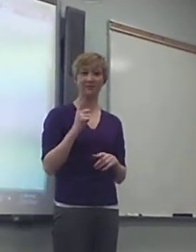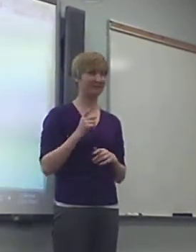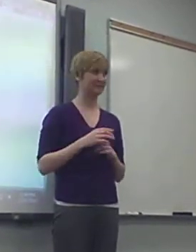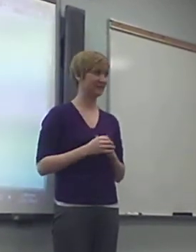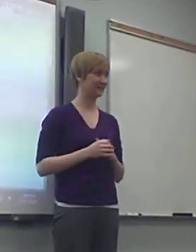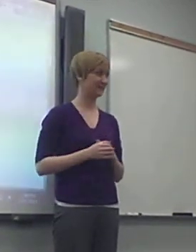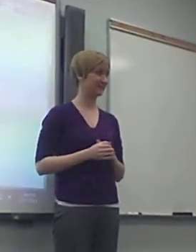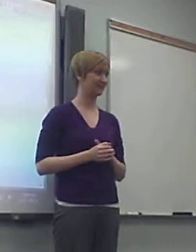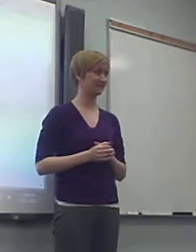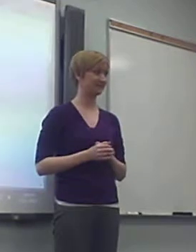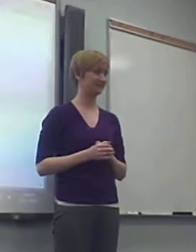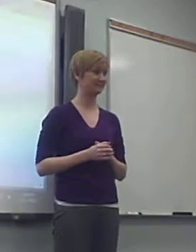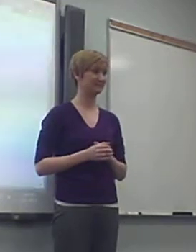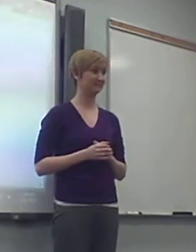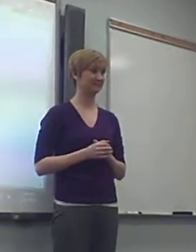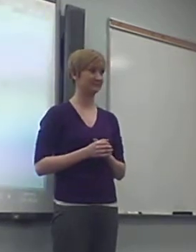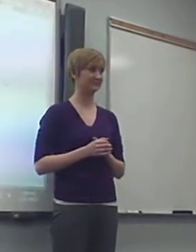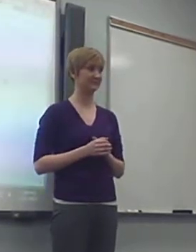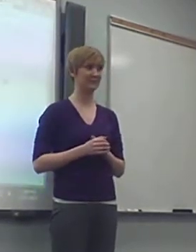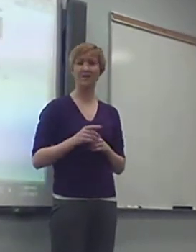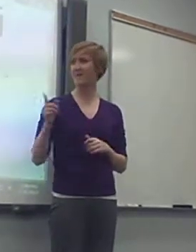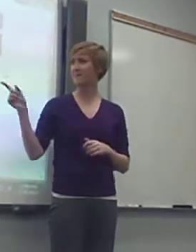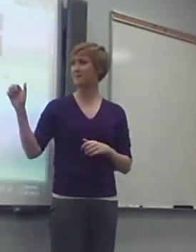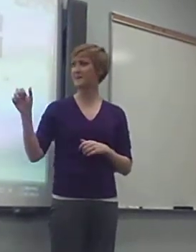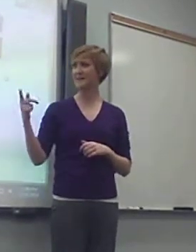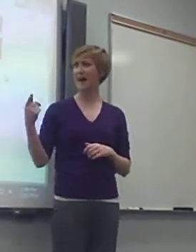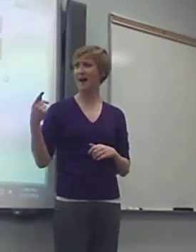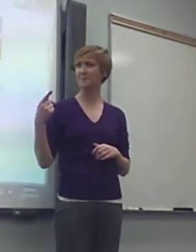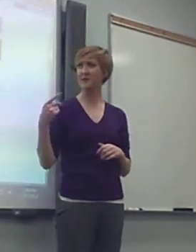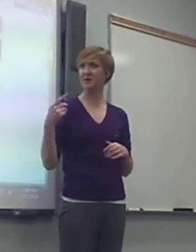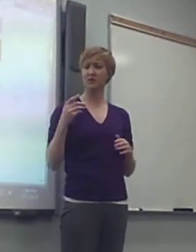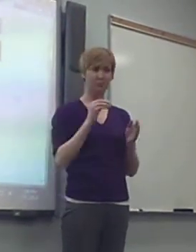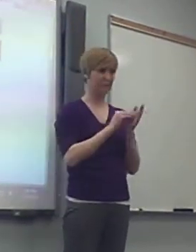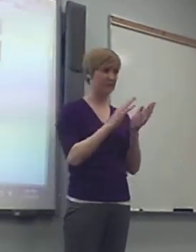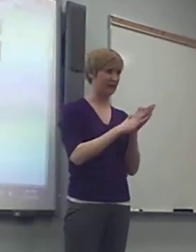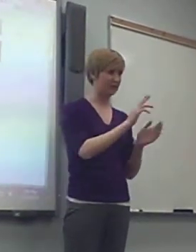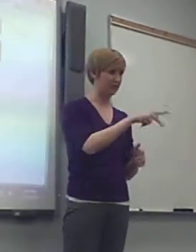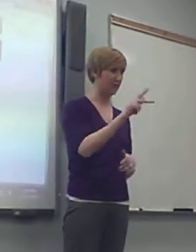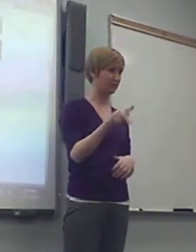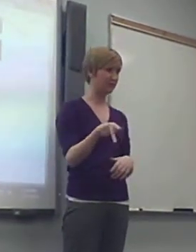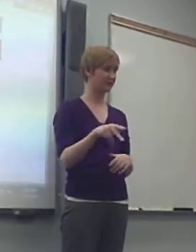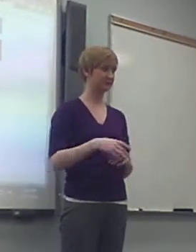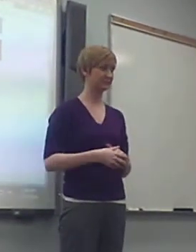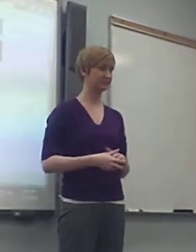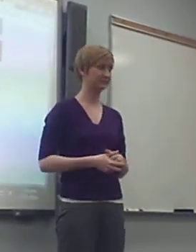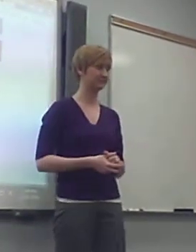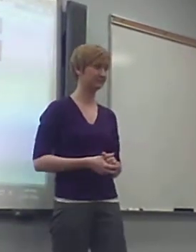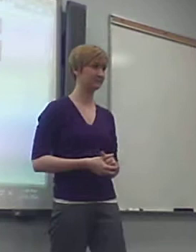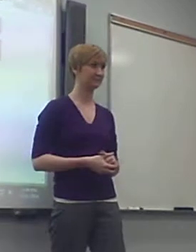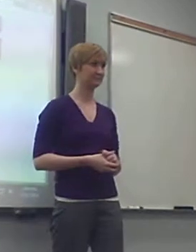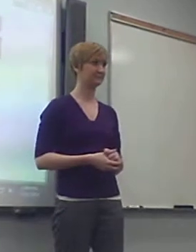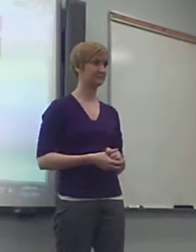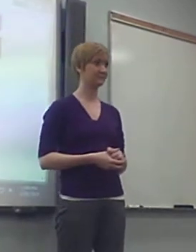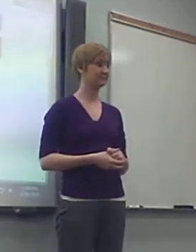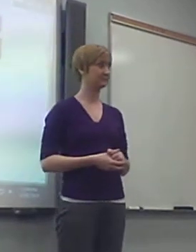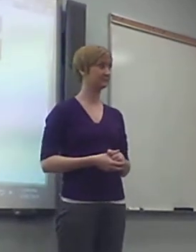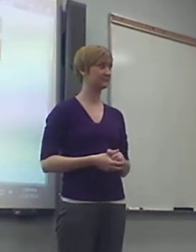so is this app? Do you have it on your PowerPoint? I have it on my. No, I don't have it on my PowerPoint. But this particular